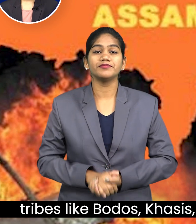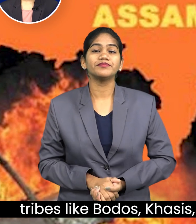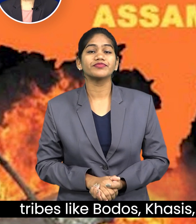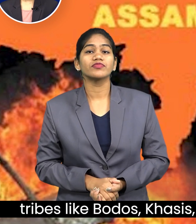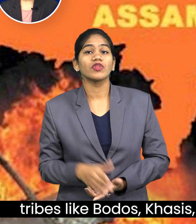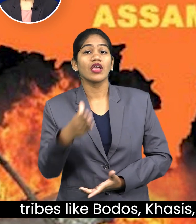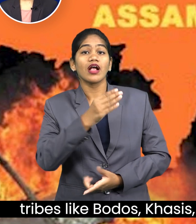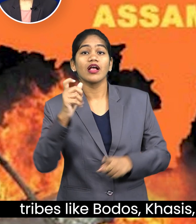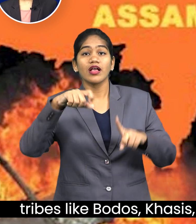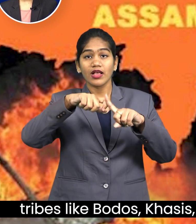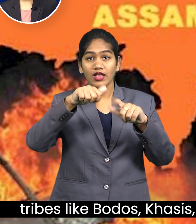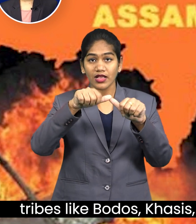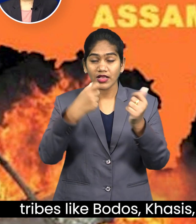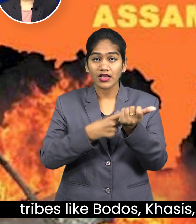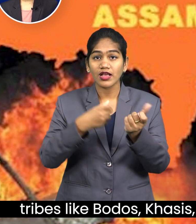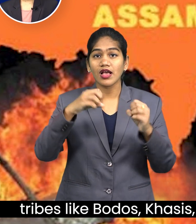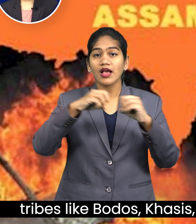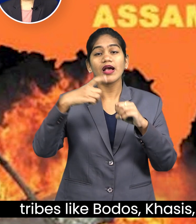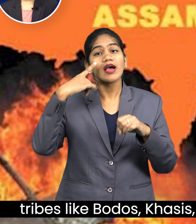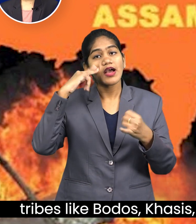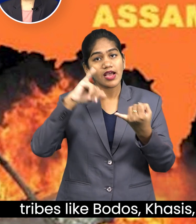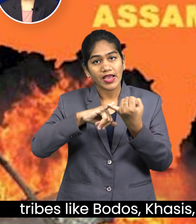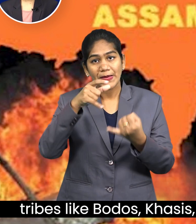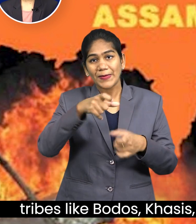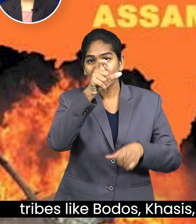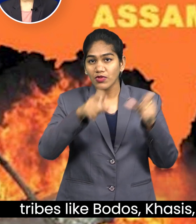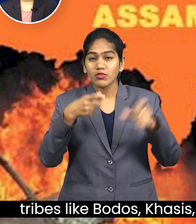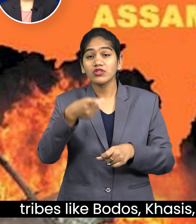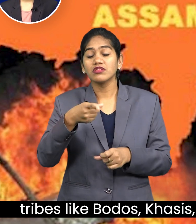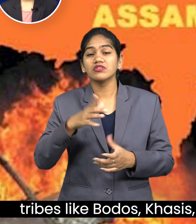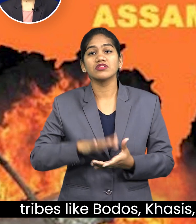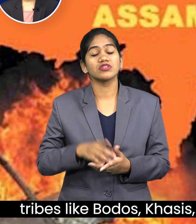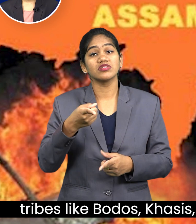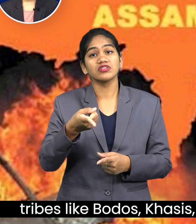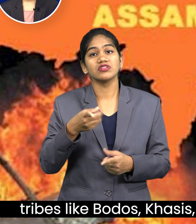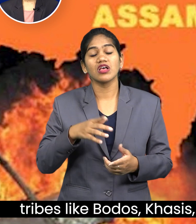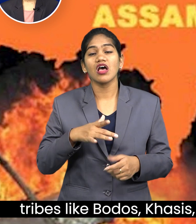and Carbis were in danger.